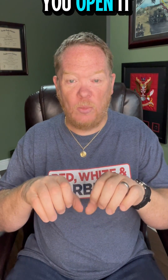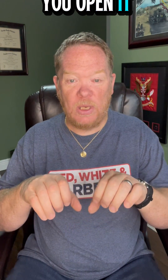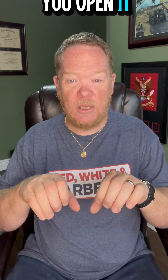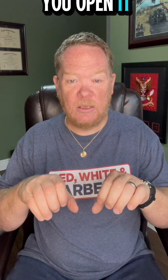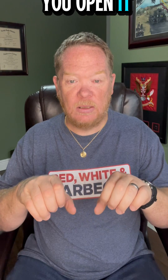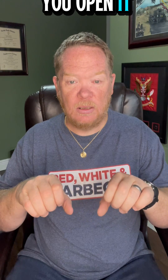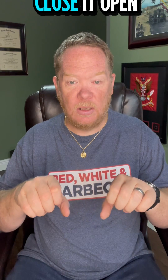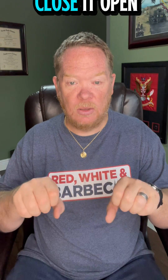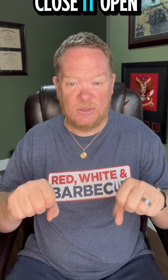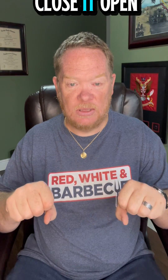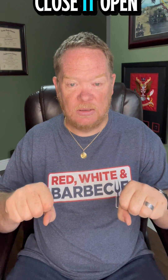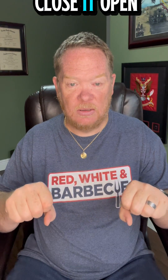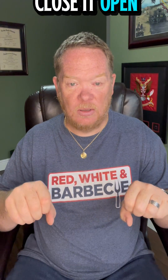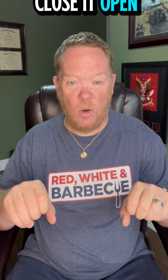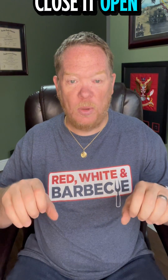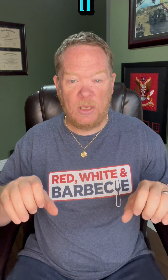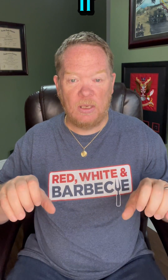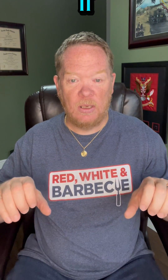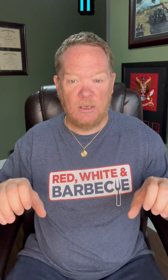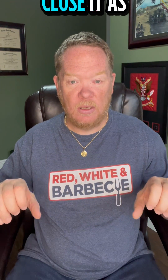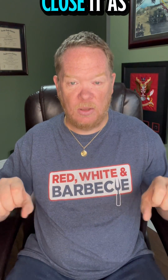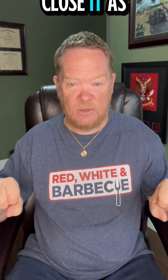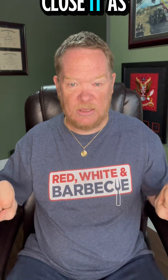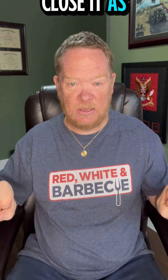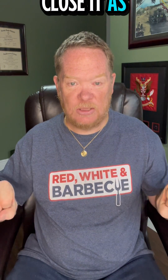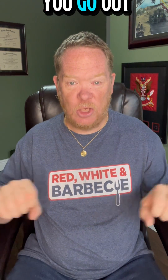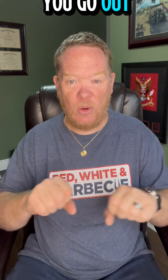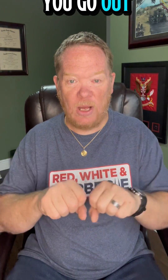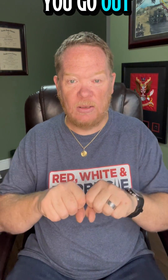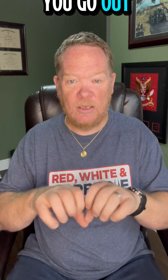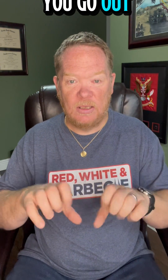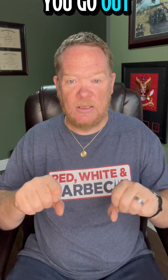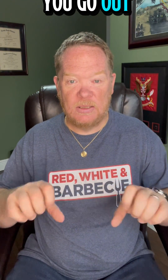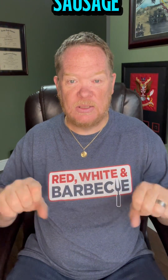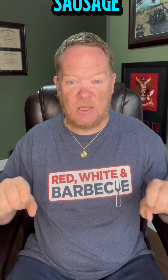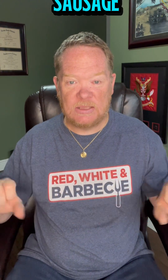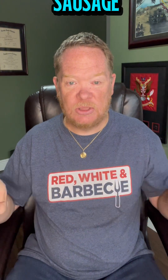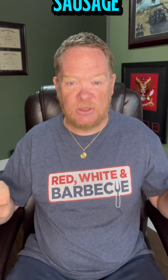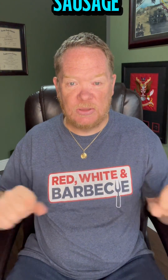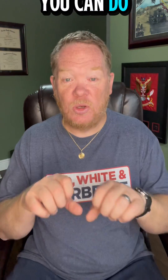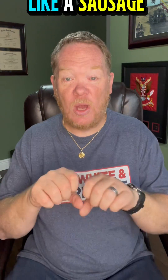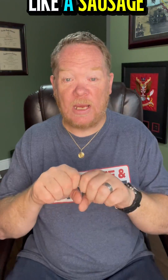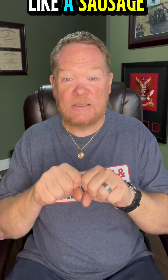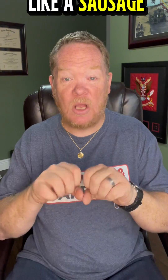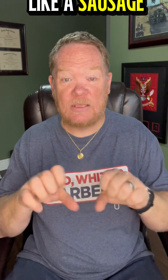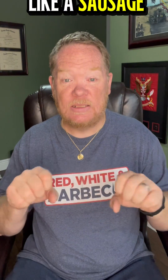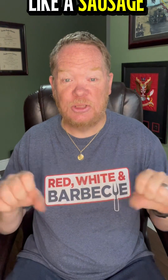it, close it. Open it, close it as you go out. Sausage. You can do like a sausage